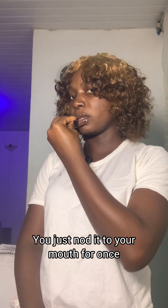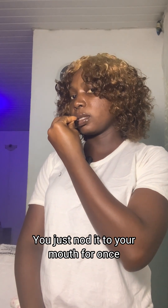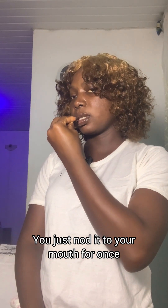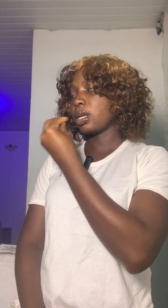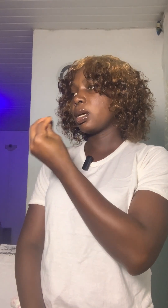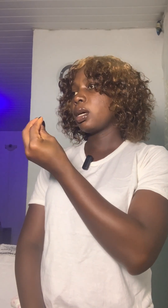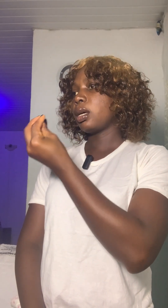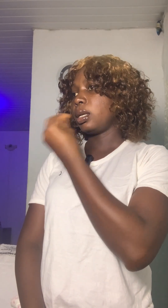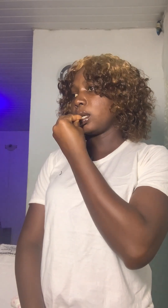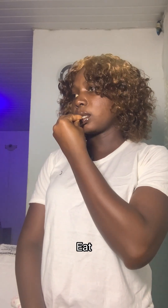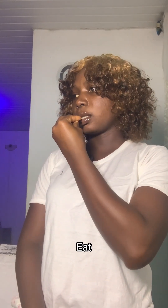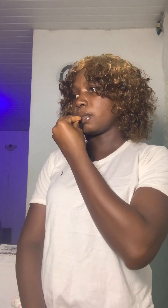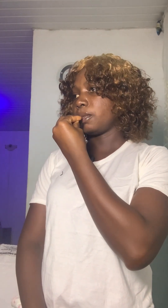once. Eat.